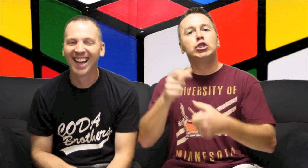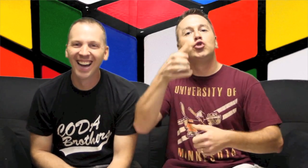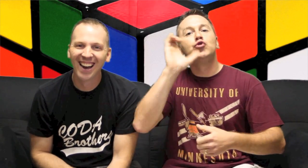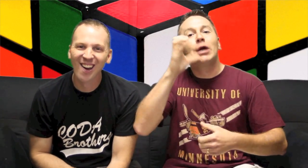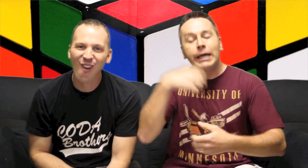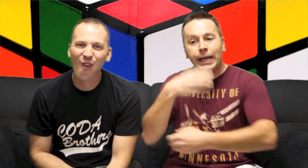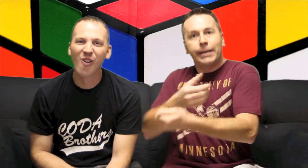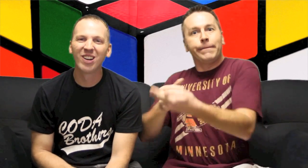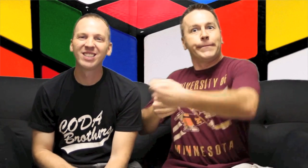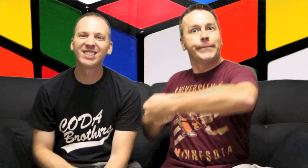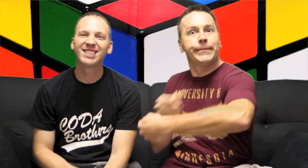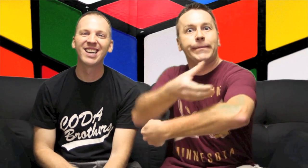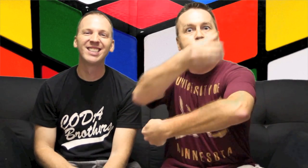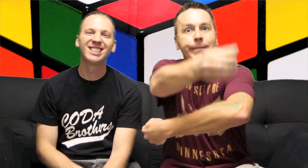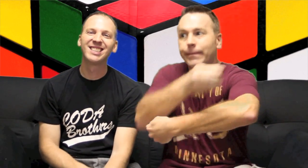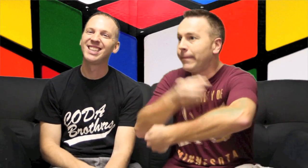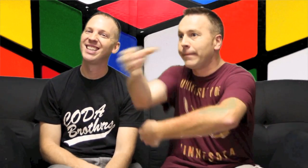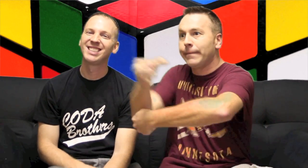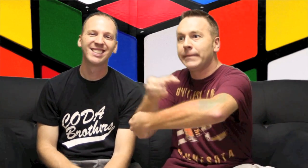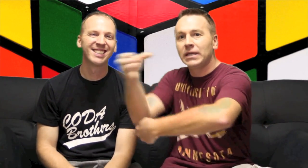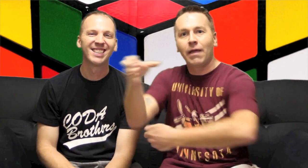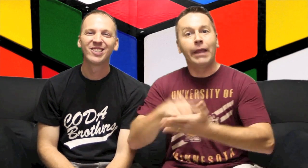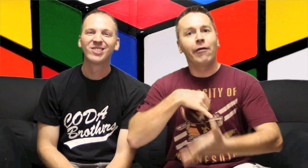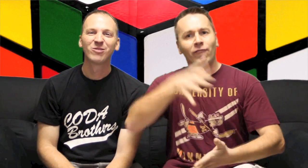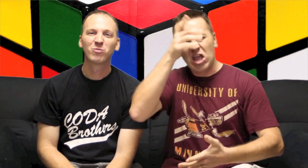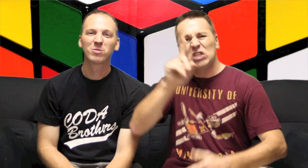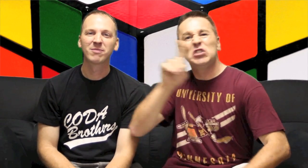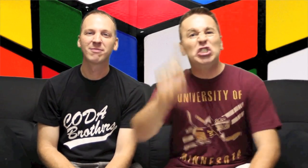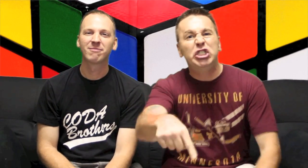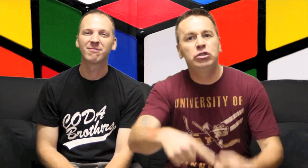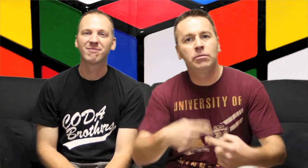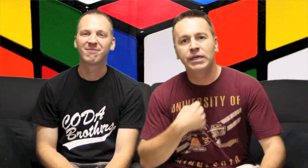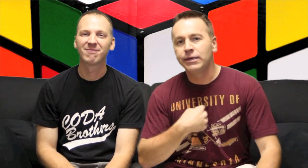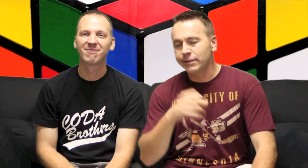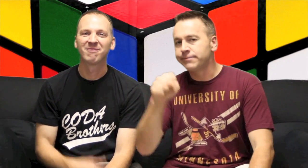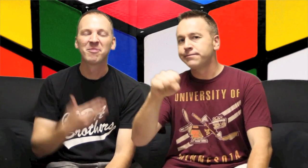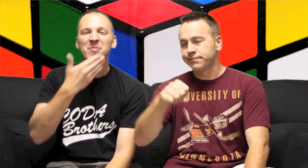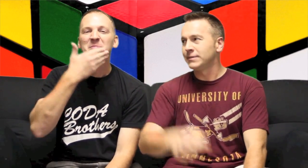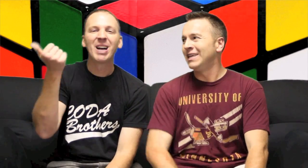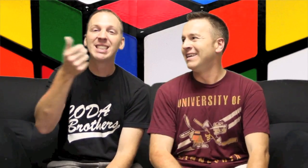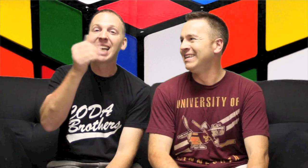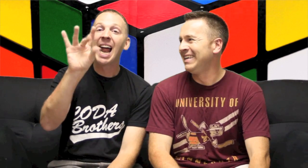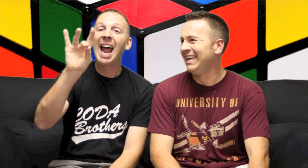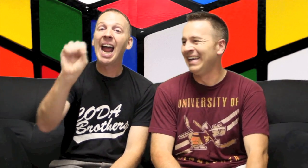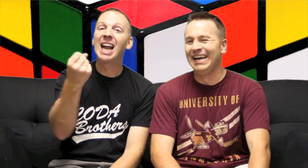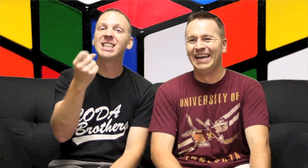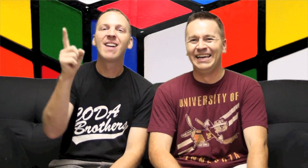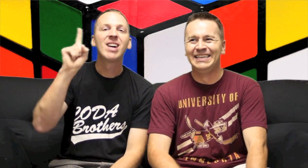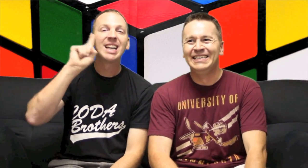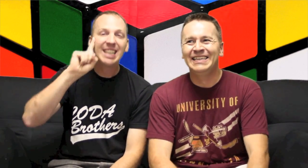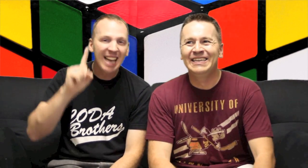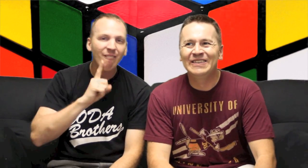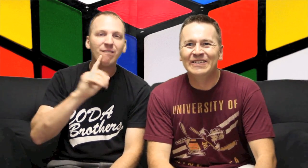would come in, and I'd get drinks for him. Here's your beverage. They were really good. My dad's like, get to work. It was awful. In the 80s, too, was the best